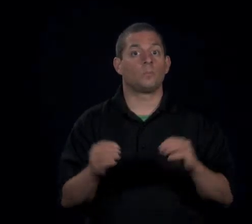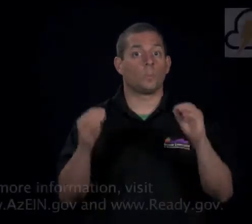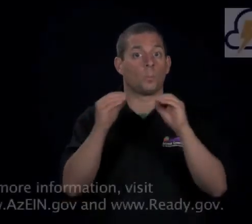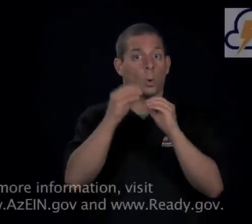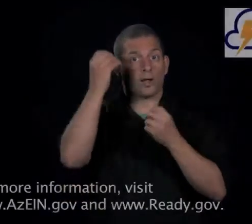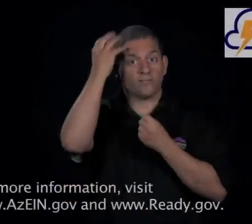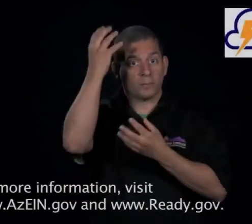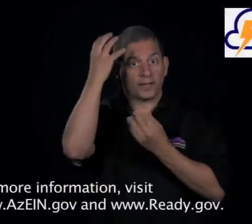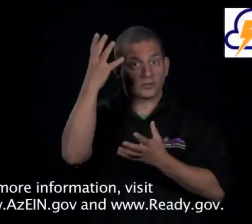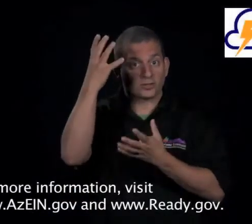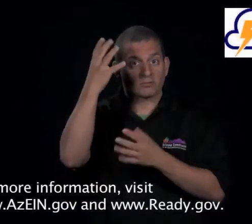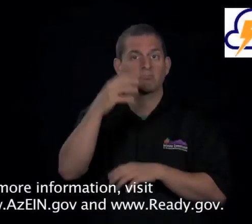For more information, visit